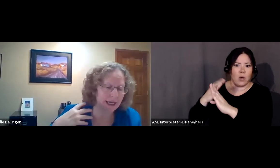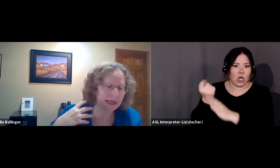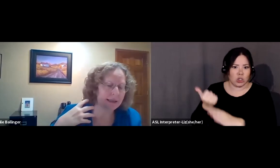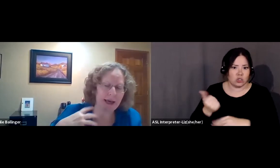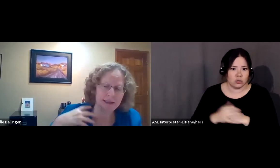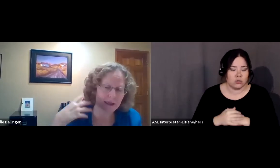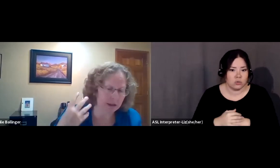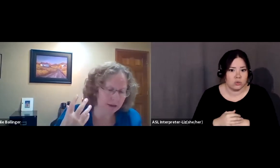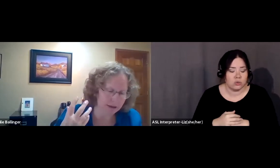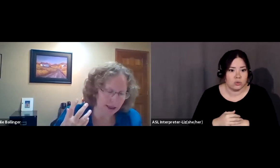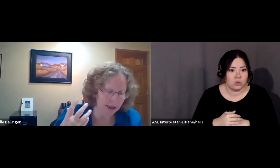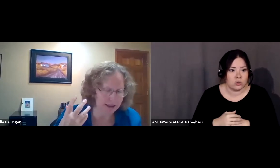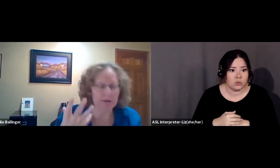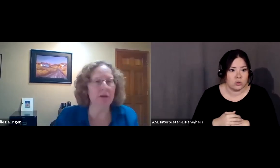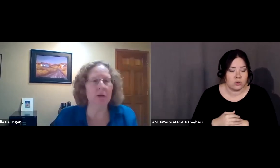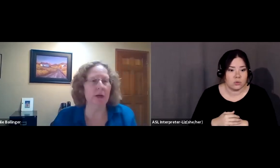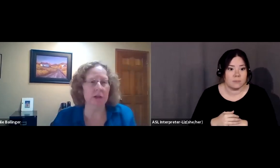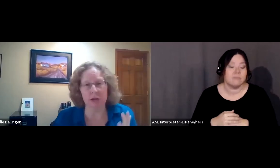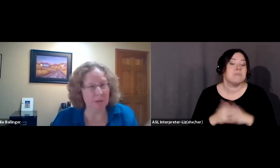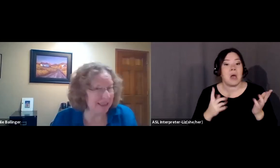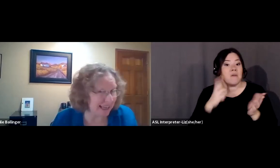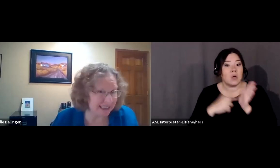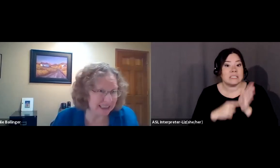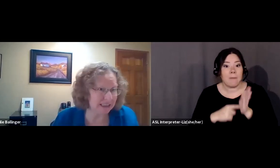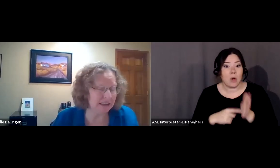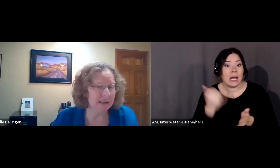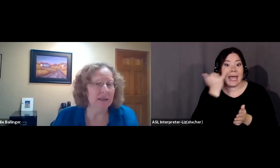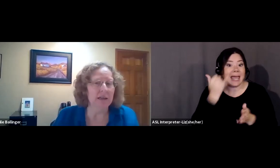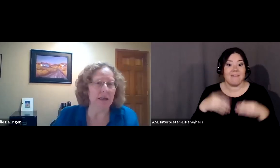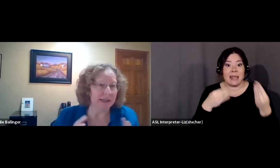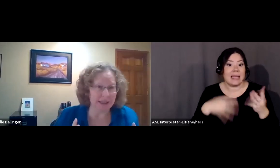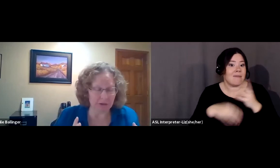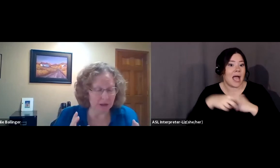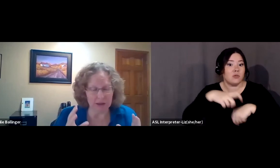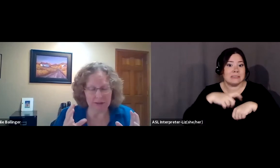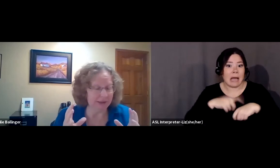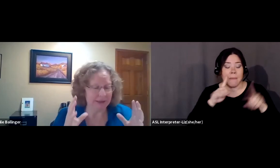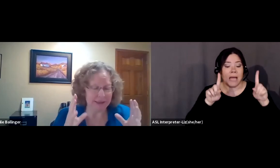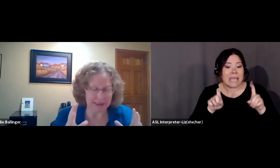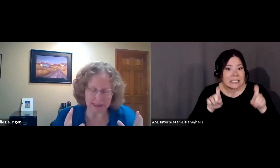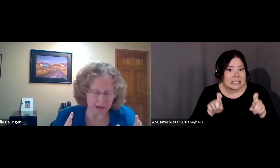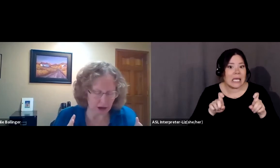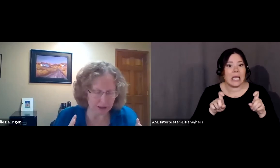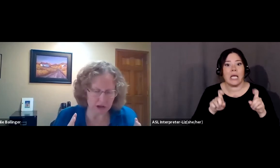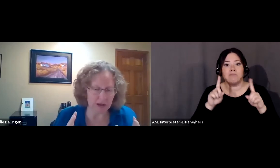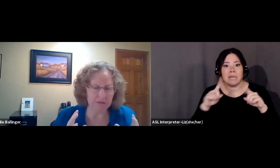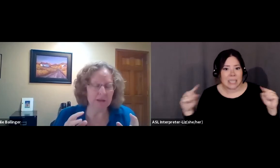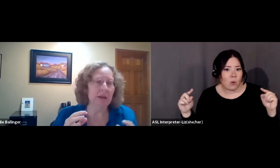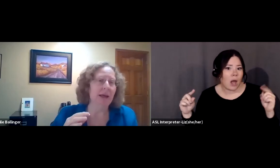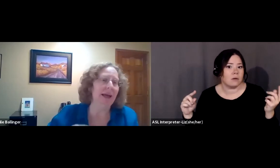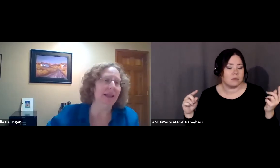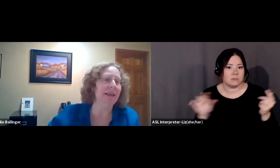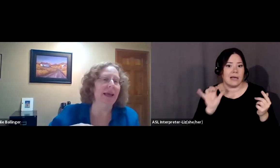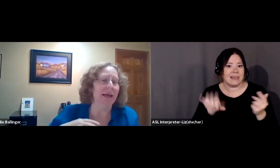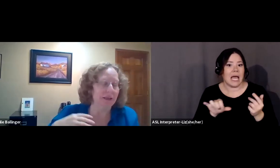let's say that they give you extra time on testing, etc. Let's say that's an accommodation